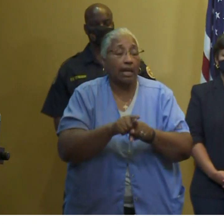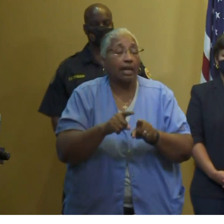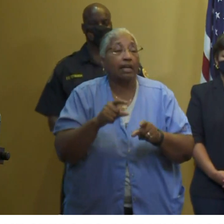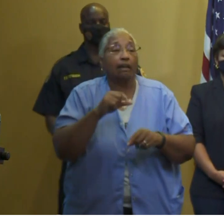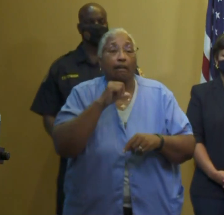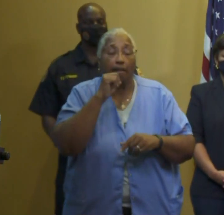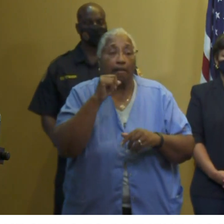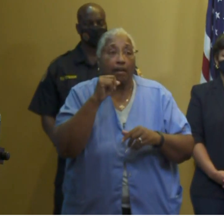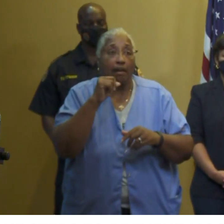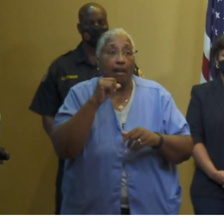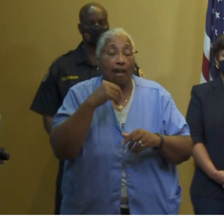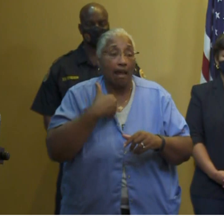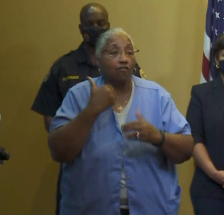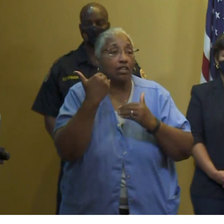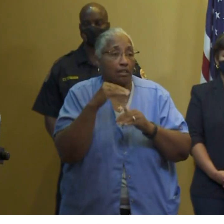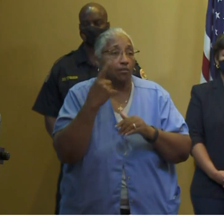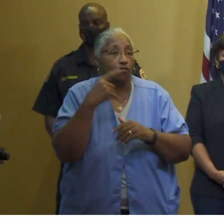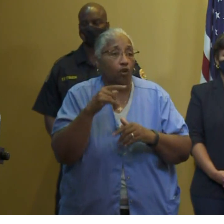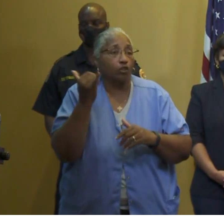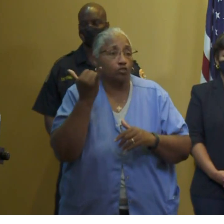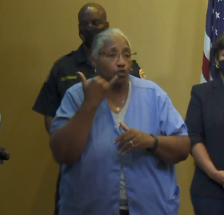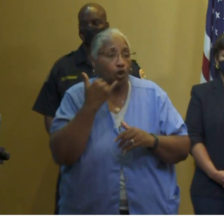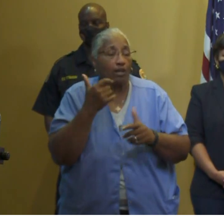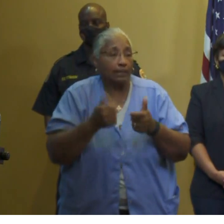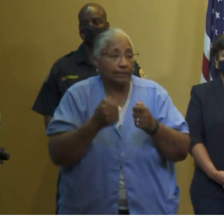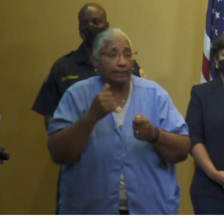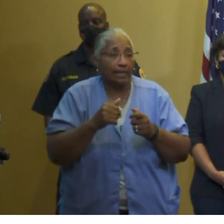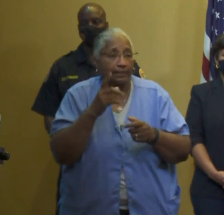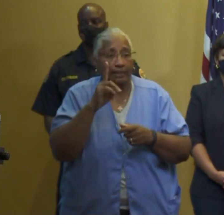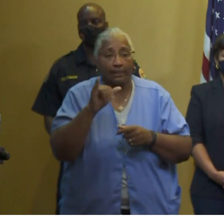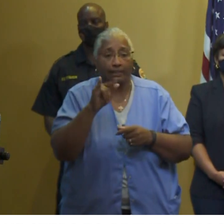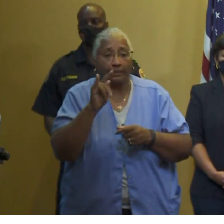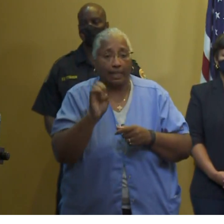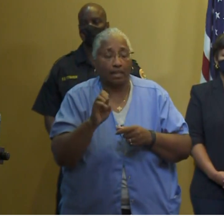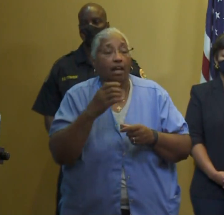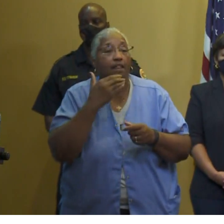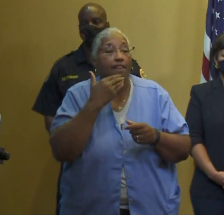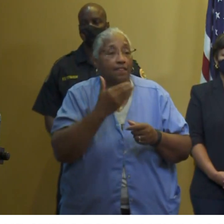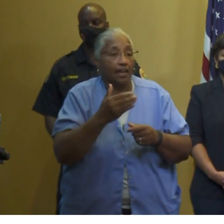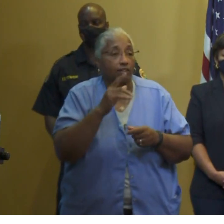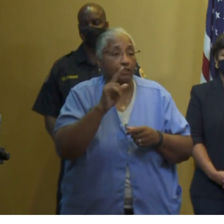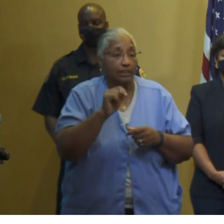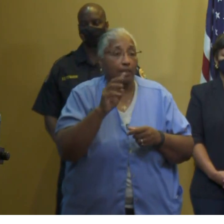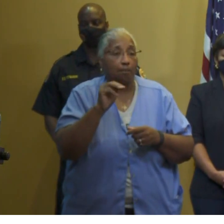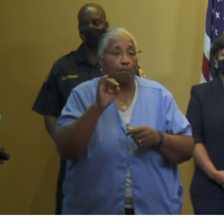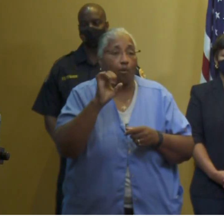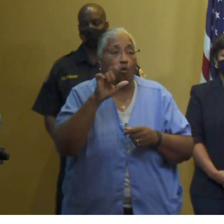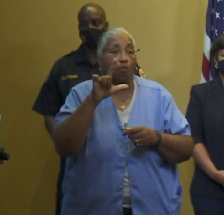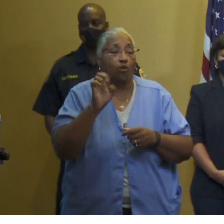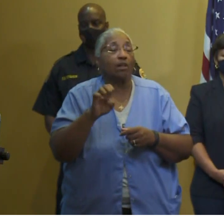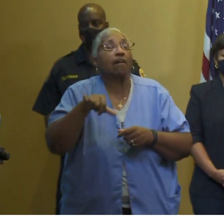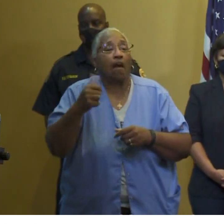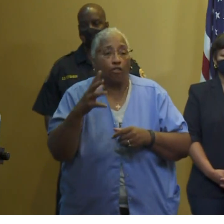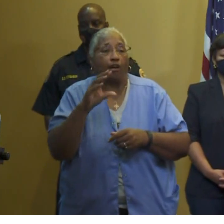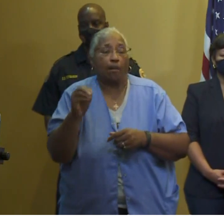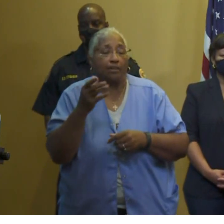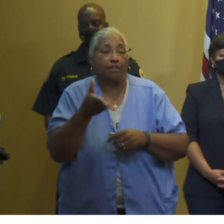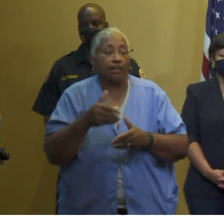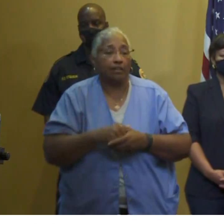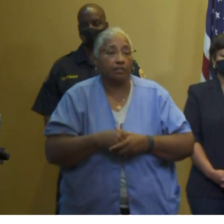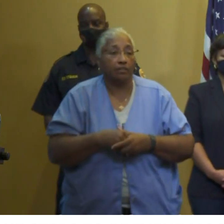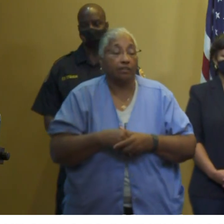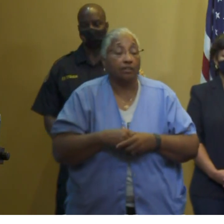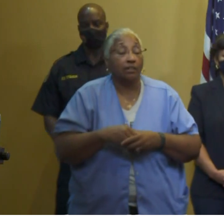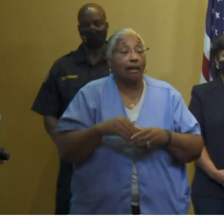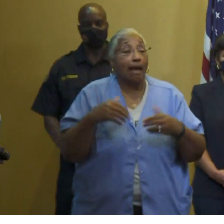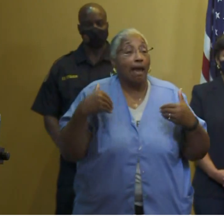and data for 30 days to our residents who most need it. Really, thank you, T-Mobile, and some of the telecom companies out there. Pet abandonment